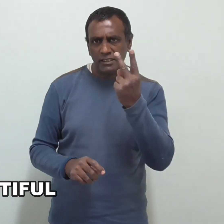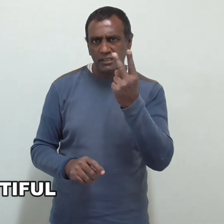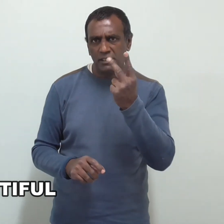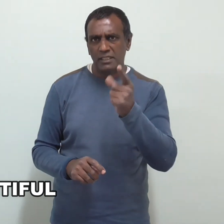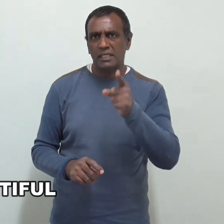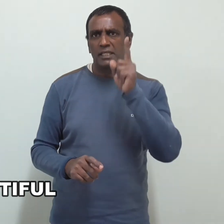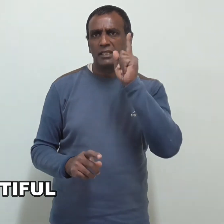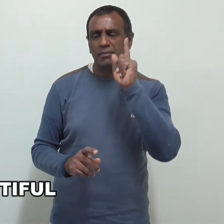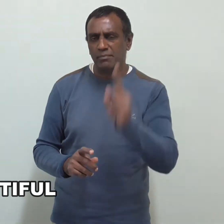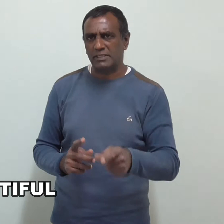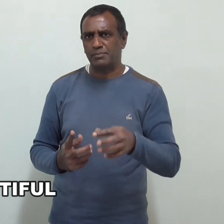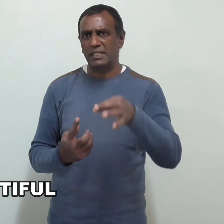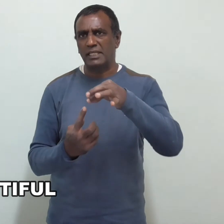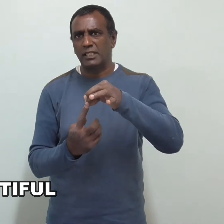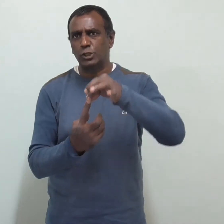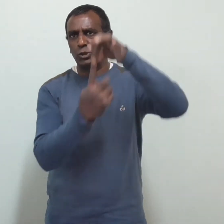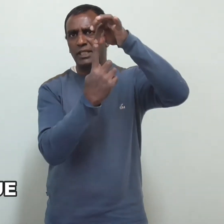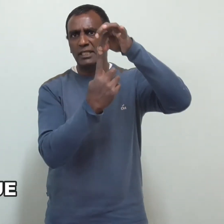second, they must be unique,